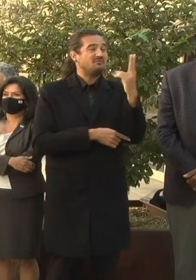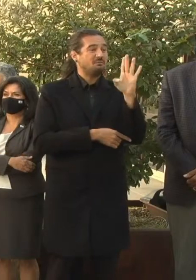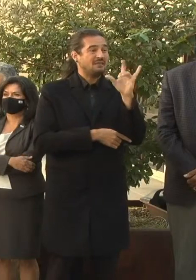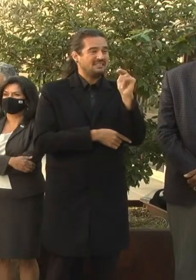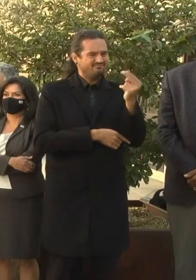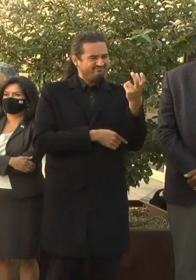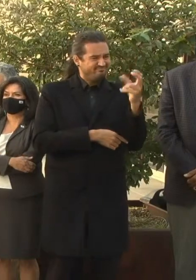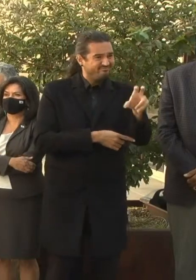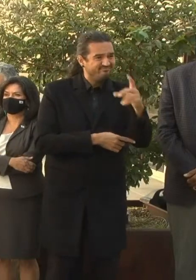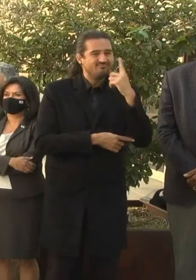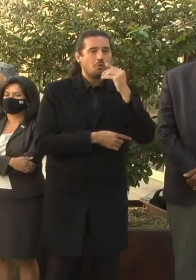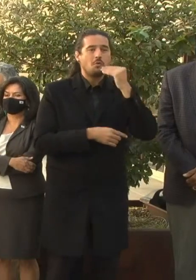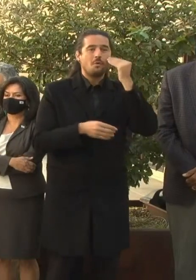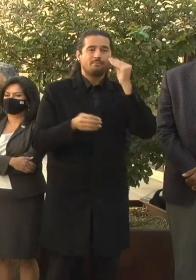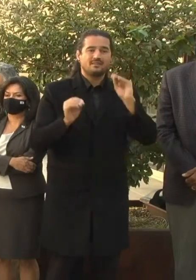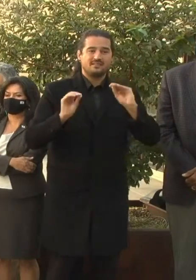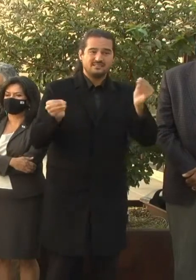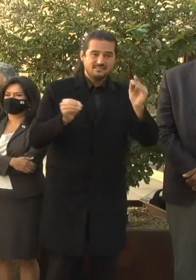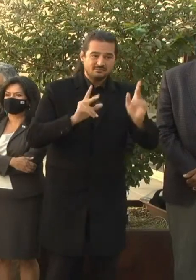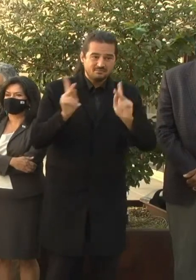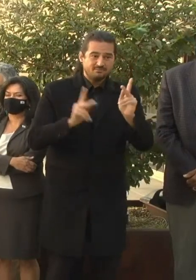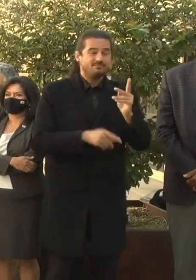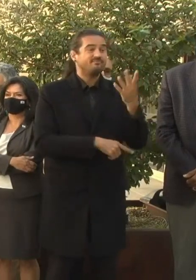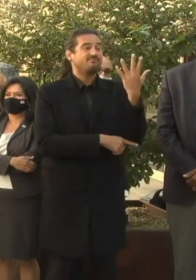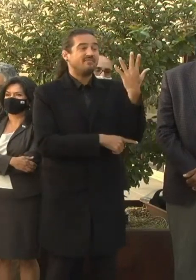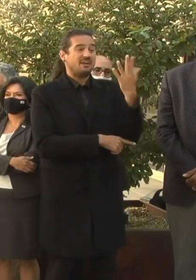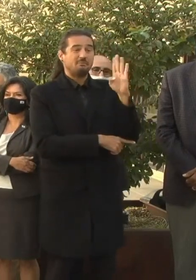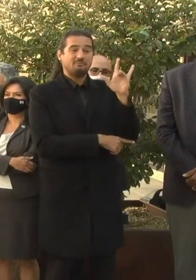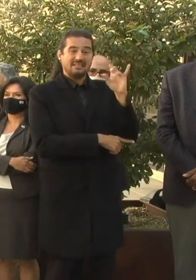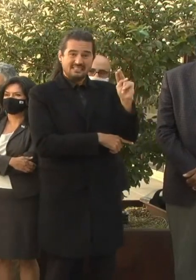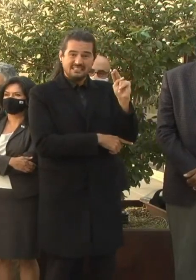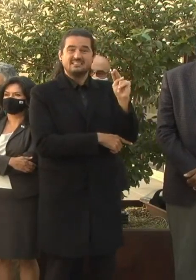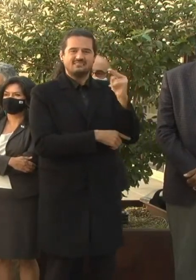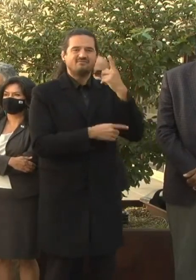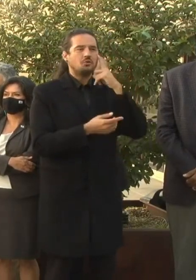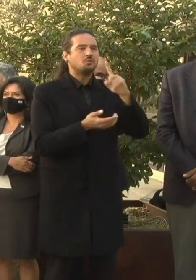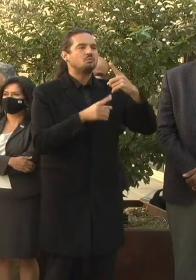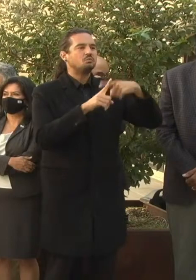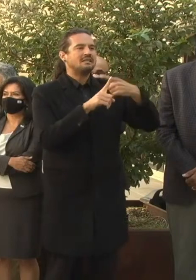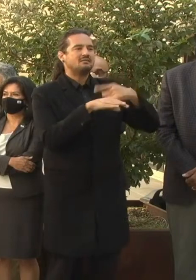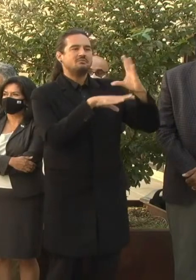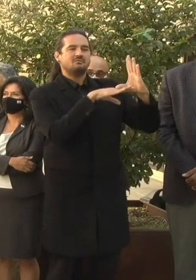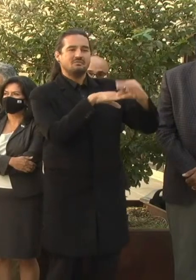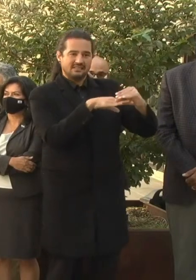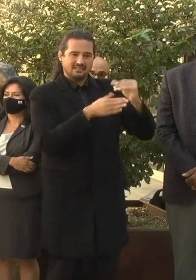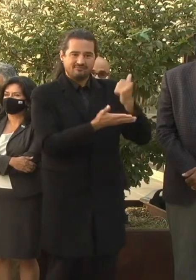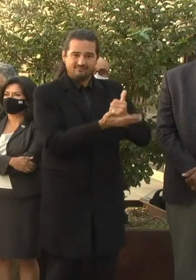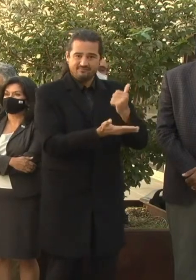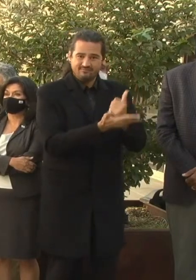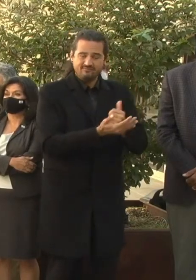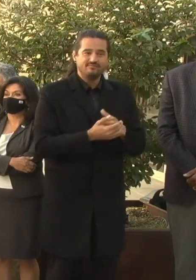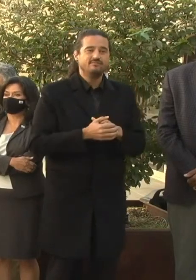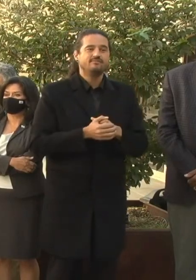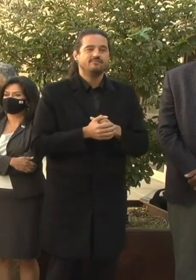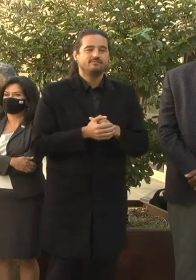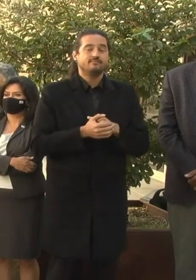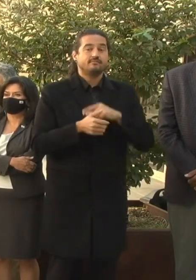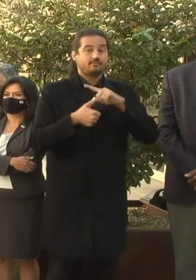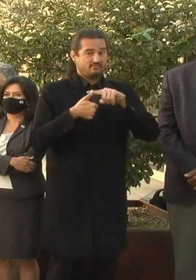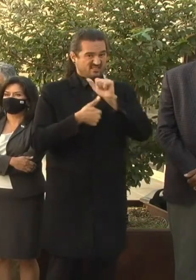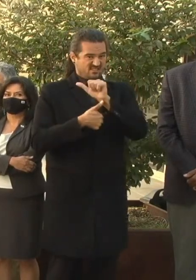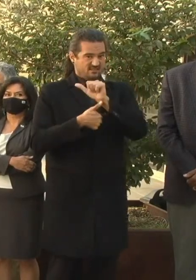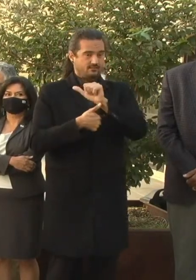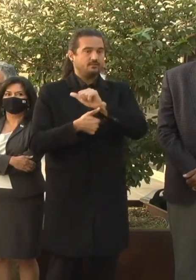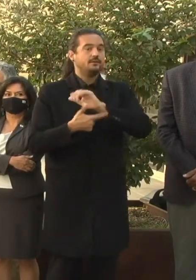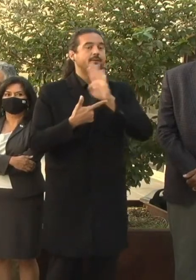A. B is what we're doing today. 27 bills, which reflects the diversity of